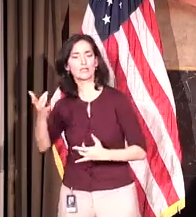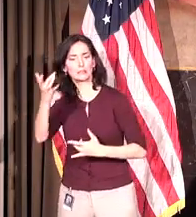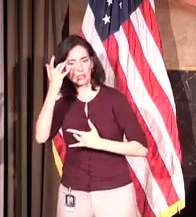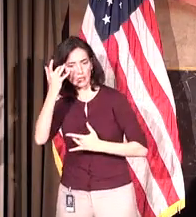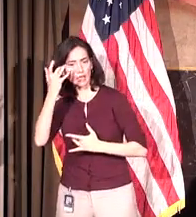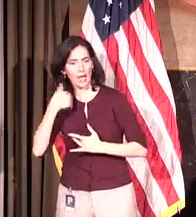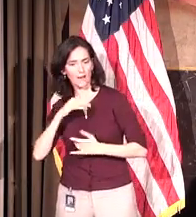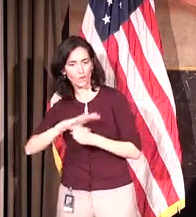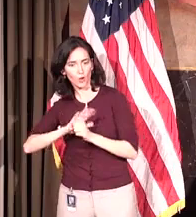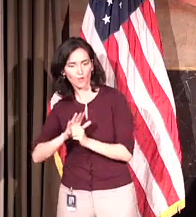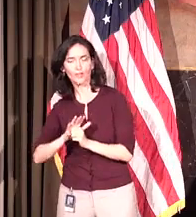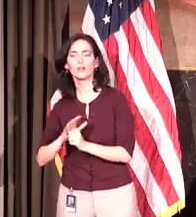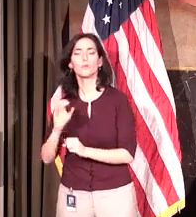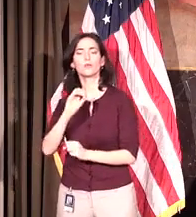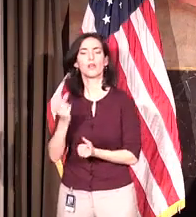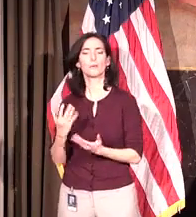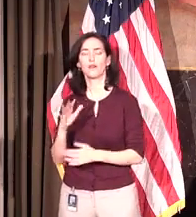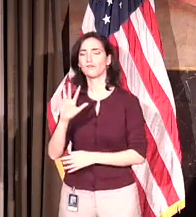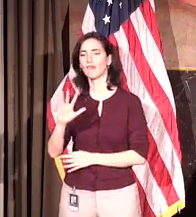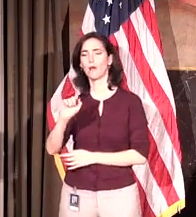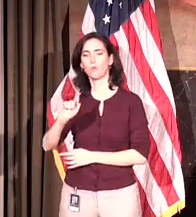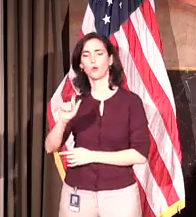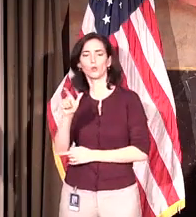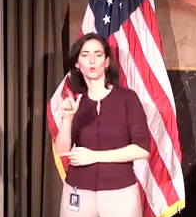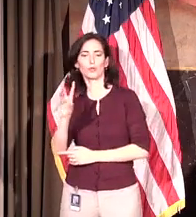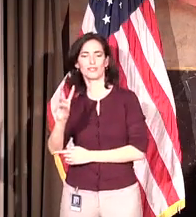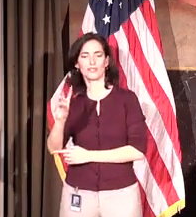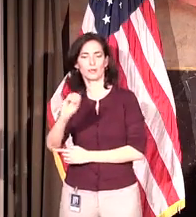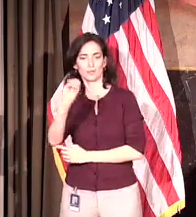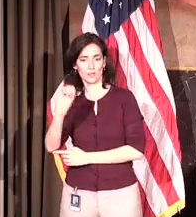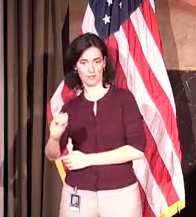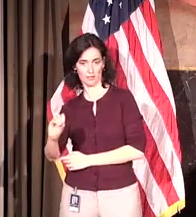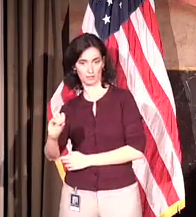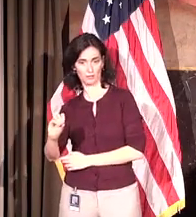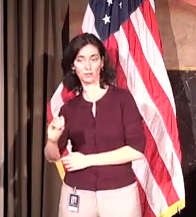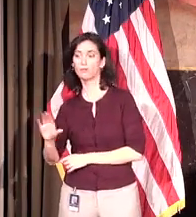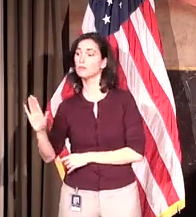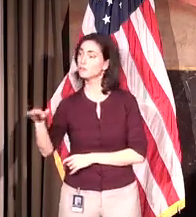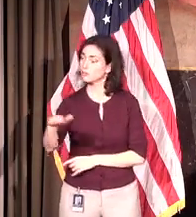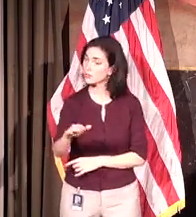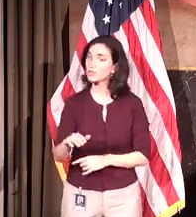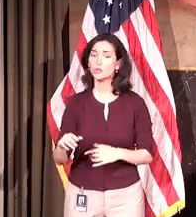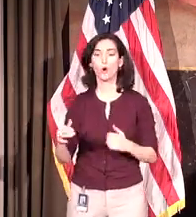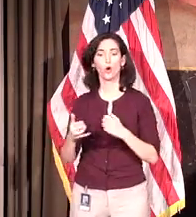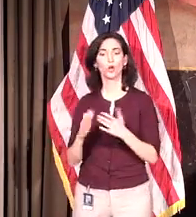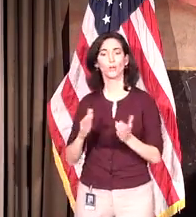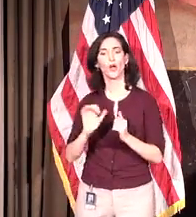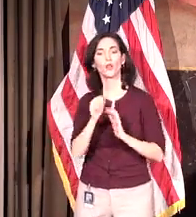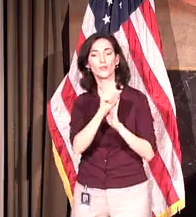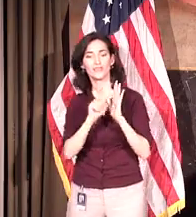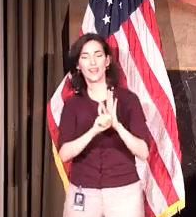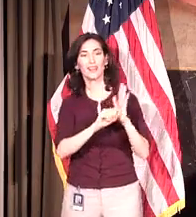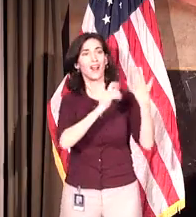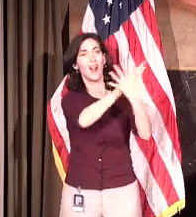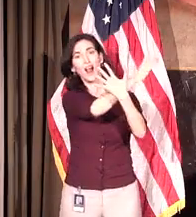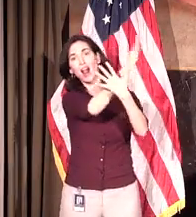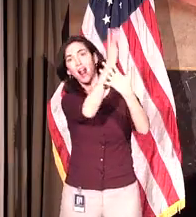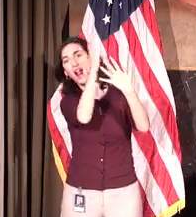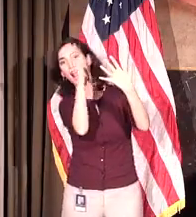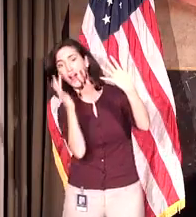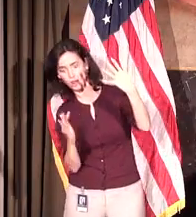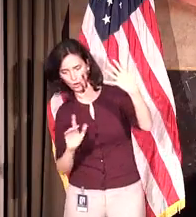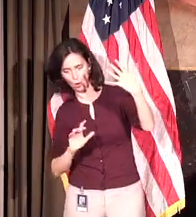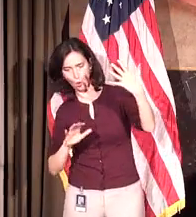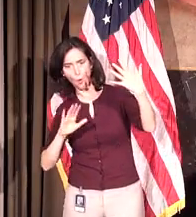I want to tell you all that while that's good news that we're 44th in the country, it is not because we have improved